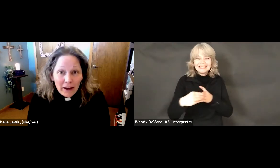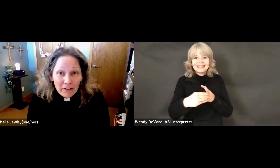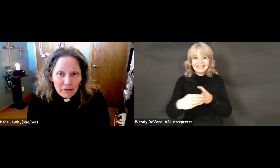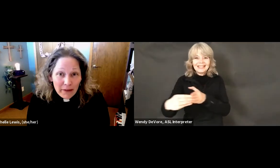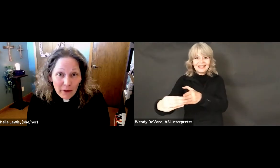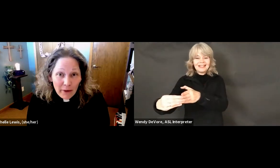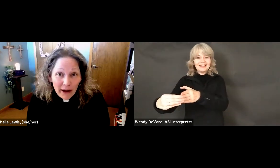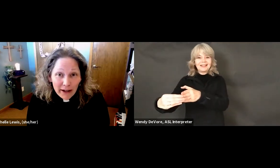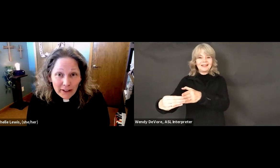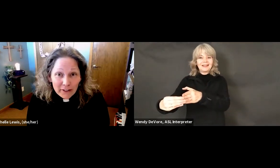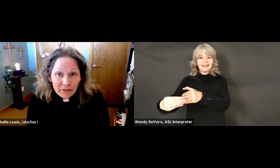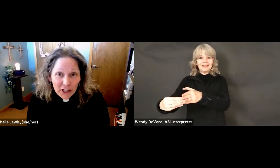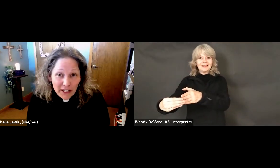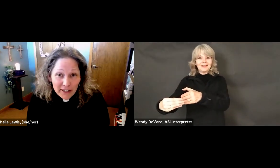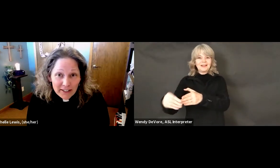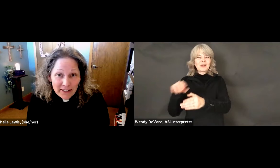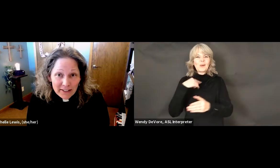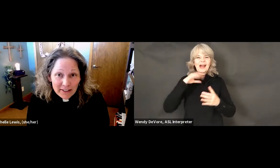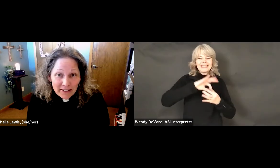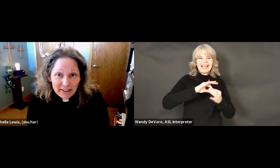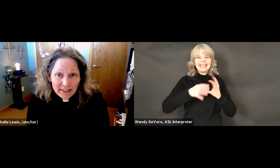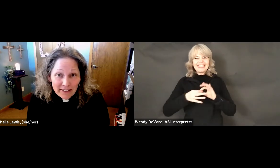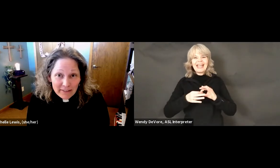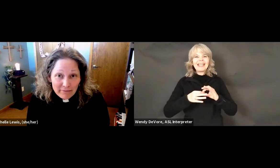Away from that pile of chains?